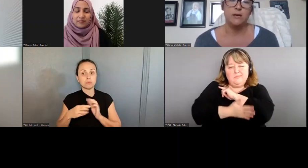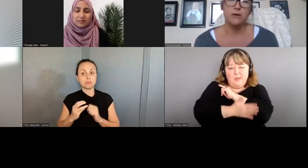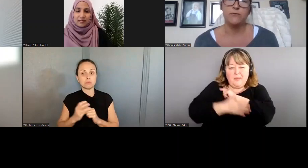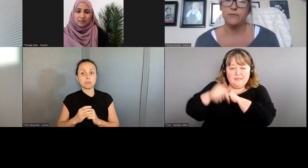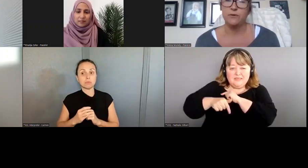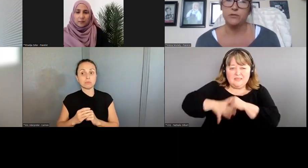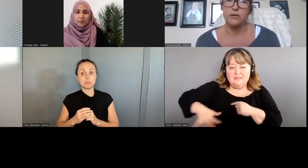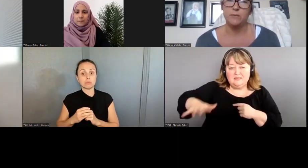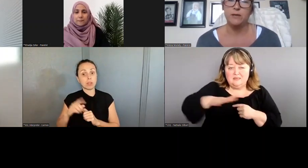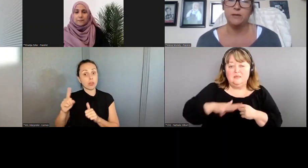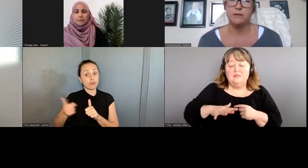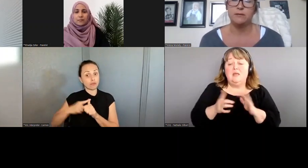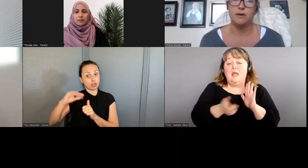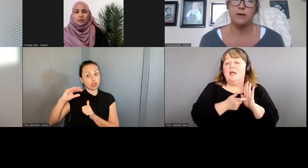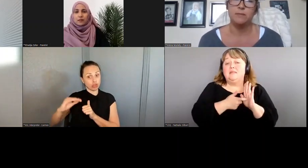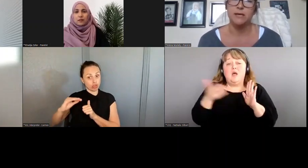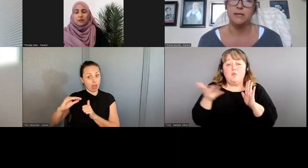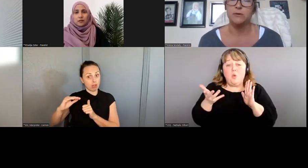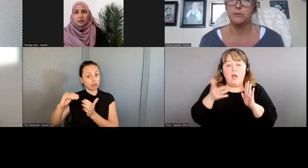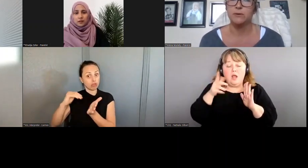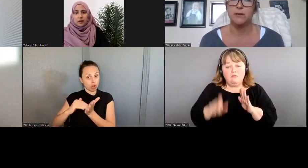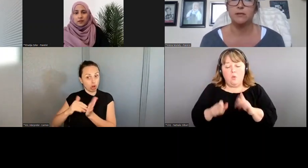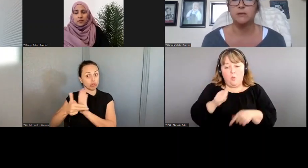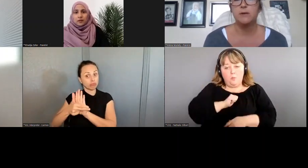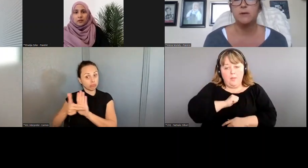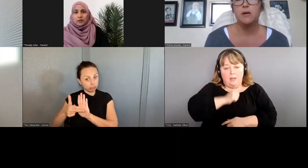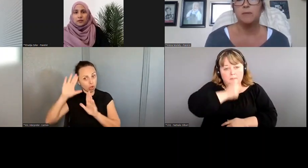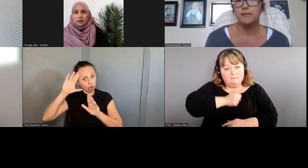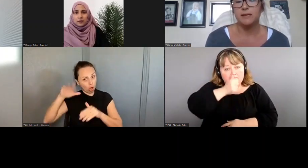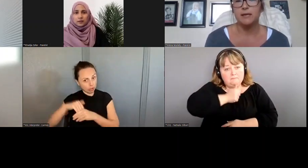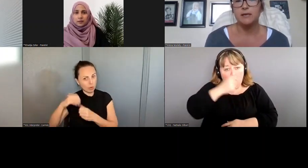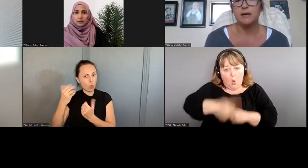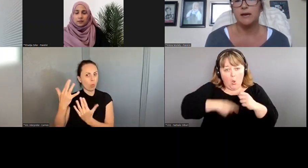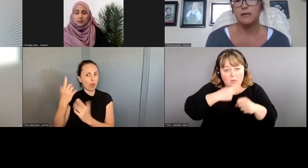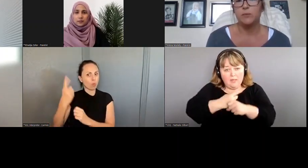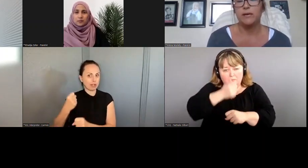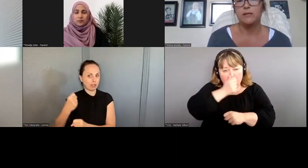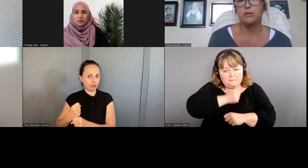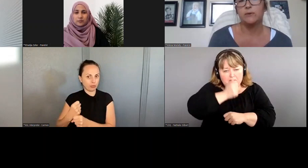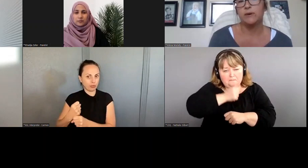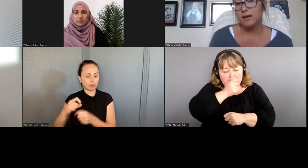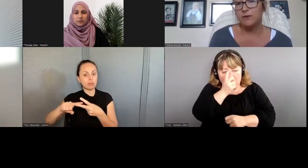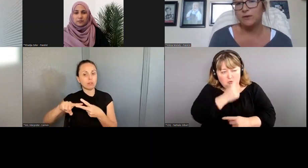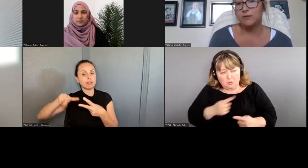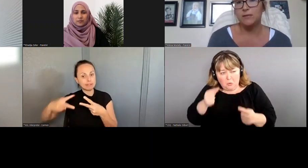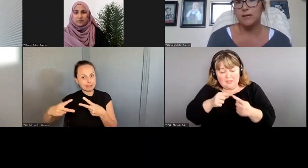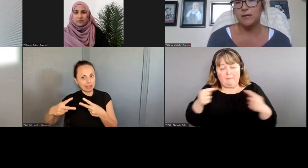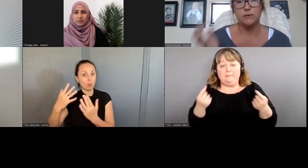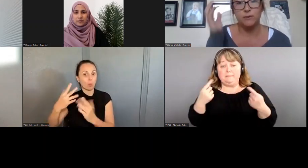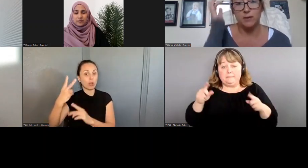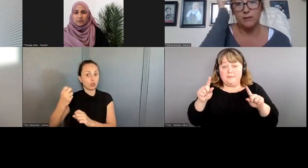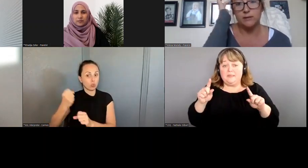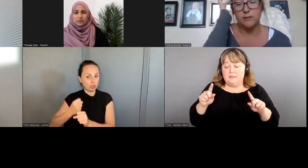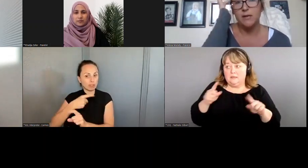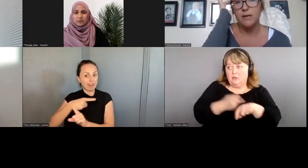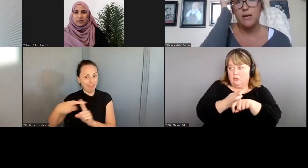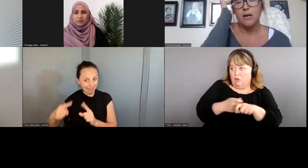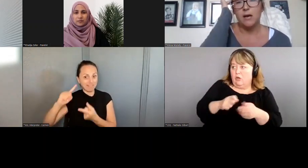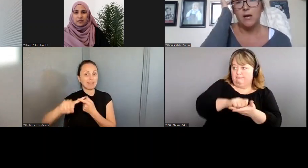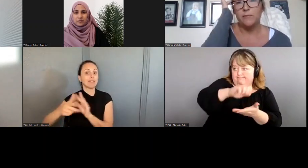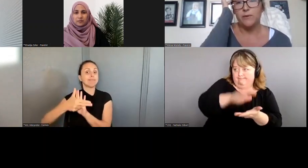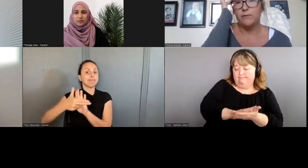a year for my first child to be diagnosed with autism. My second, I had to wait 2.5 years to be diagnosed with